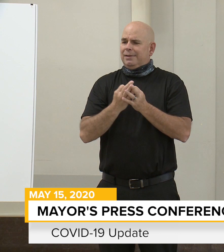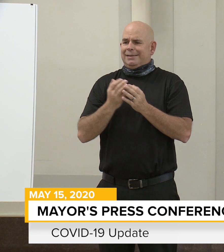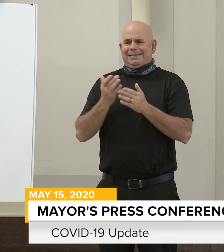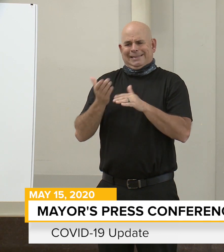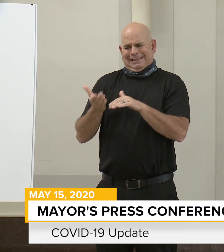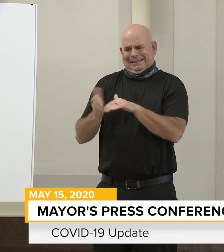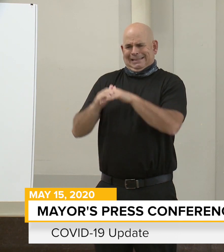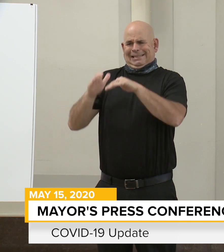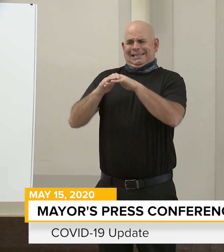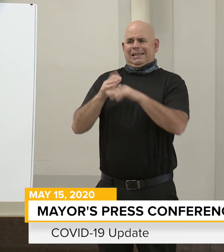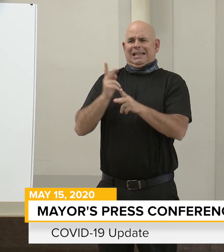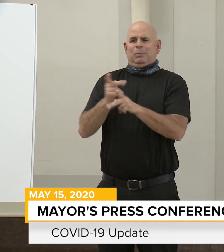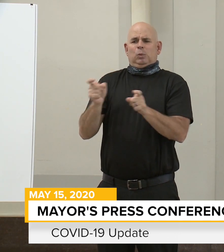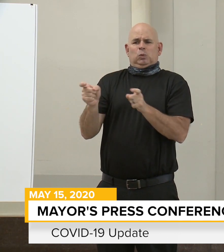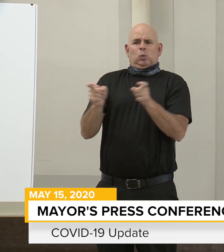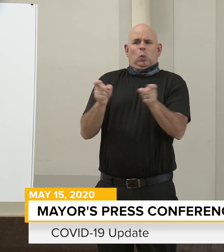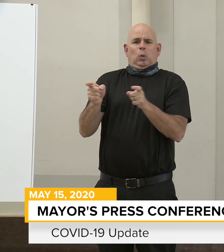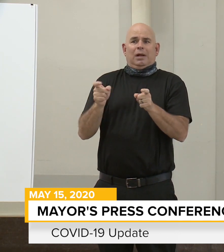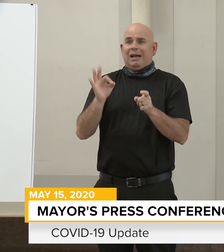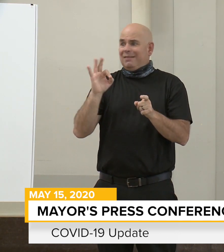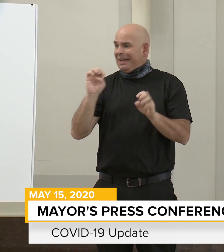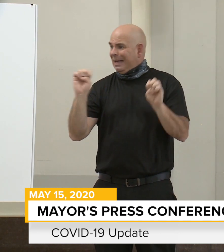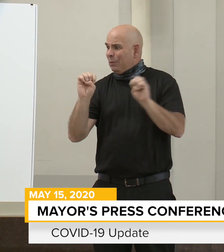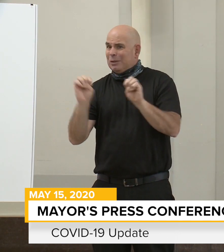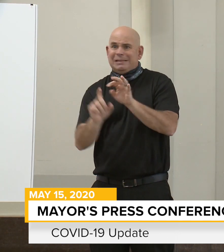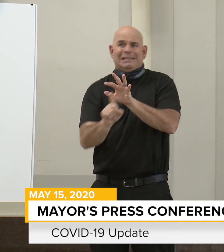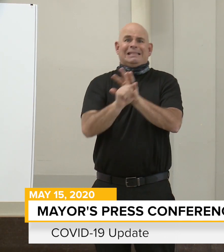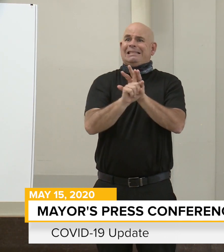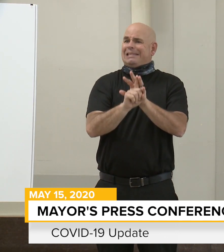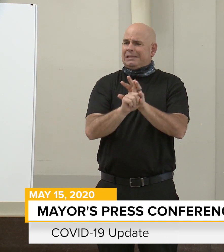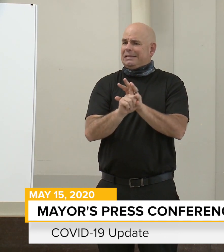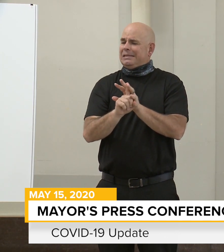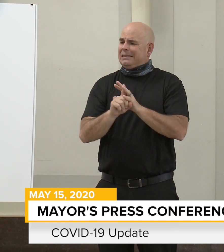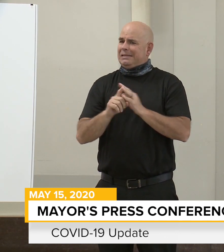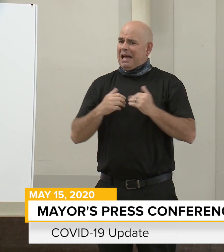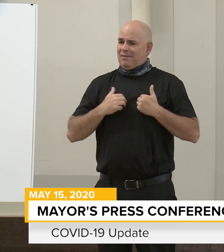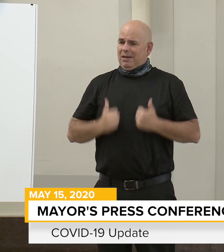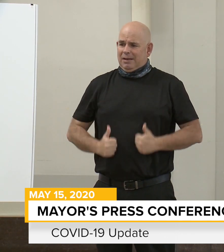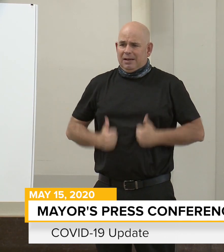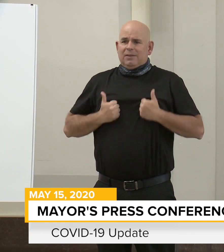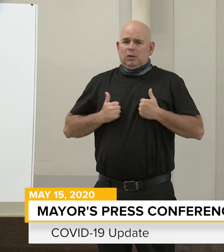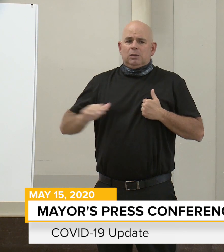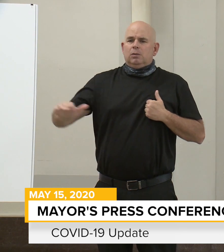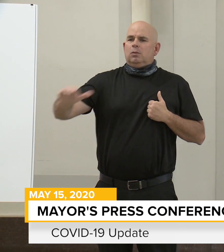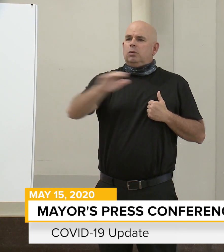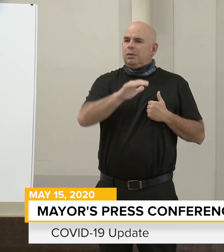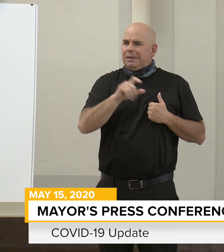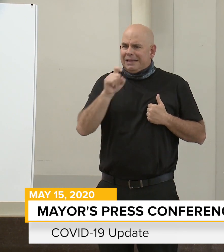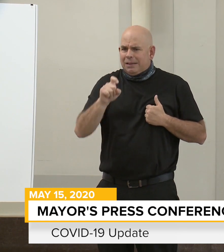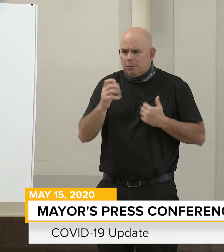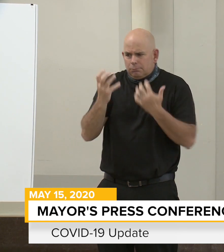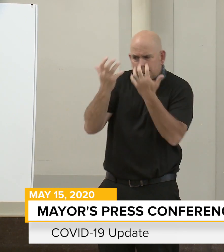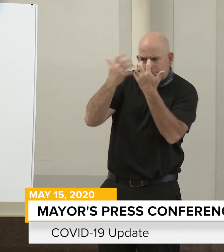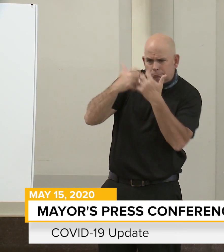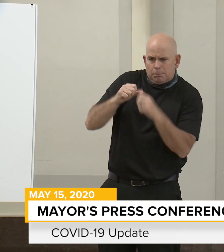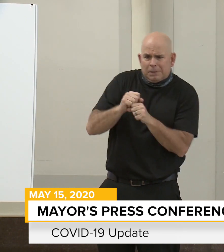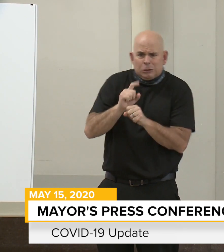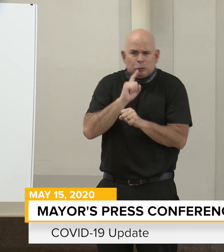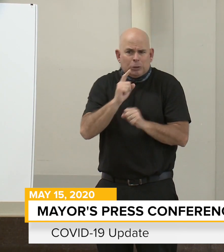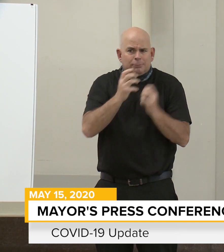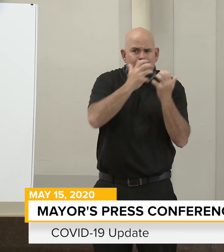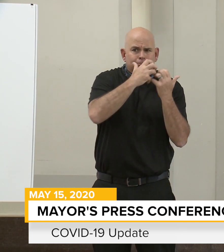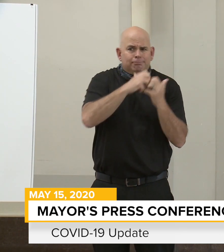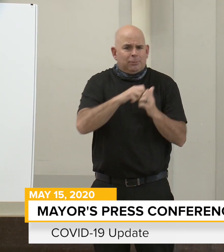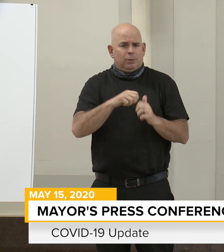to this emergency to ensure residents of our city have the resources and support they need at this time. Well, I'll